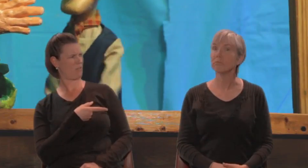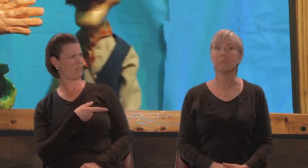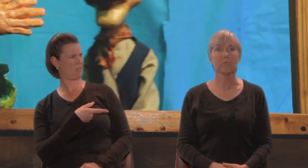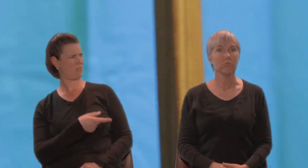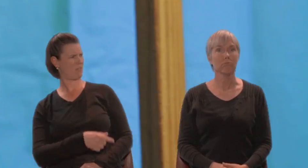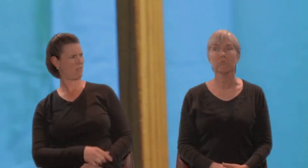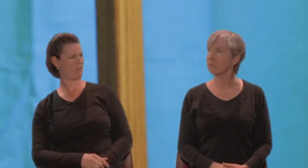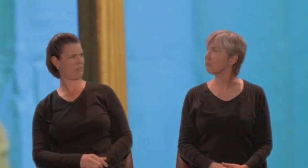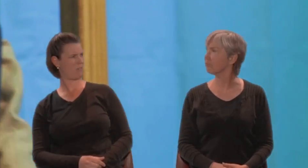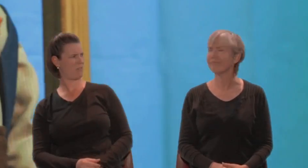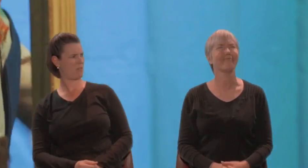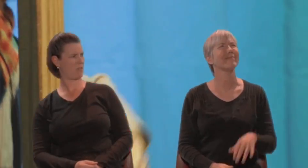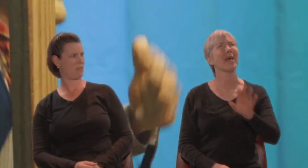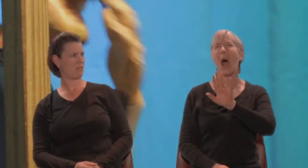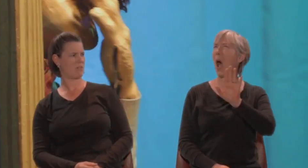would be